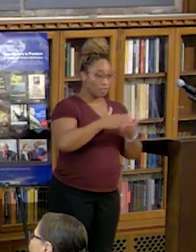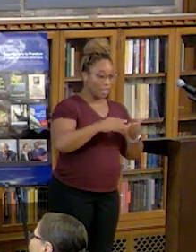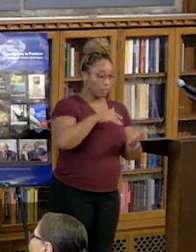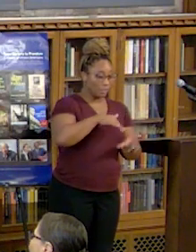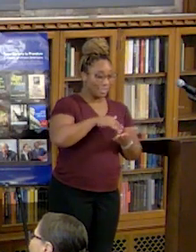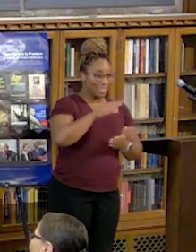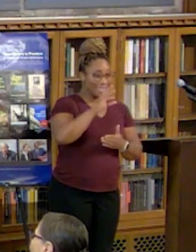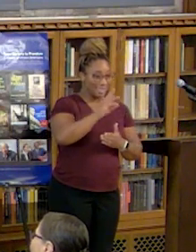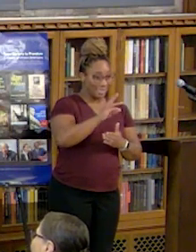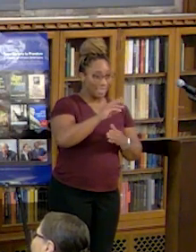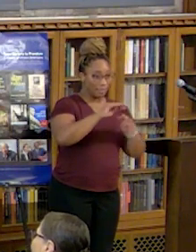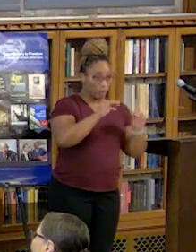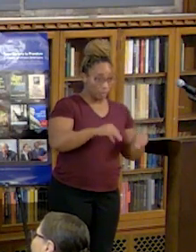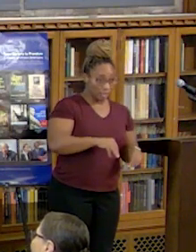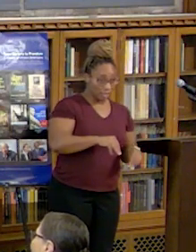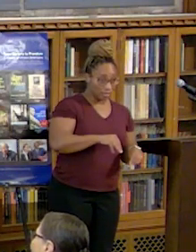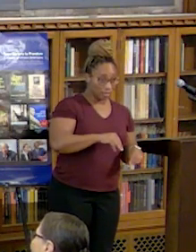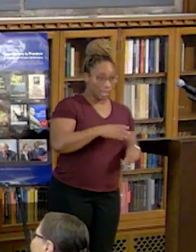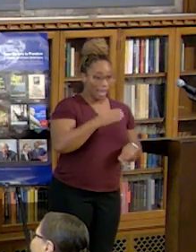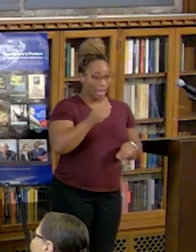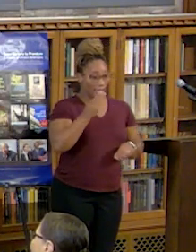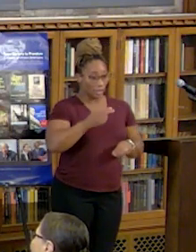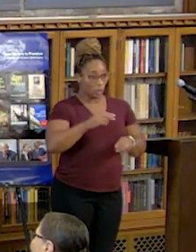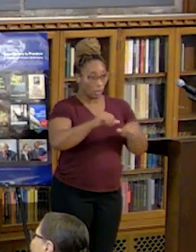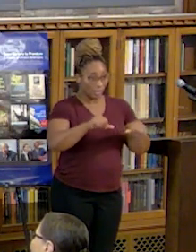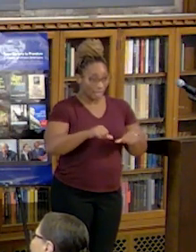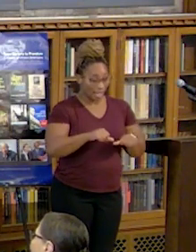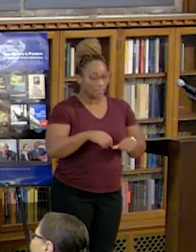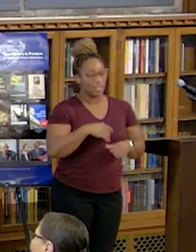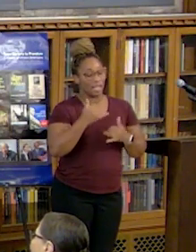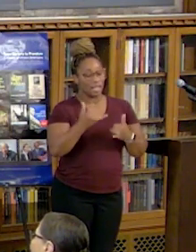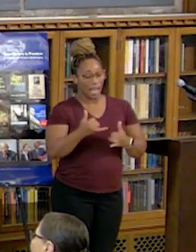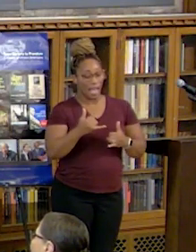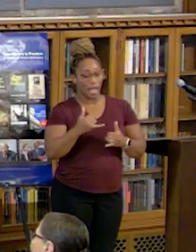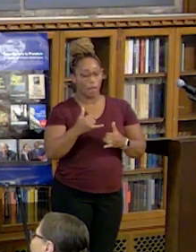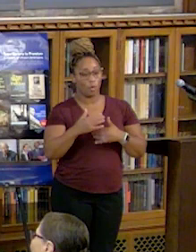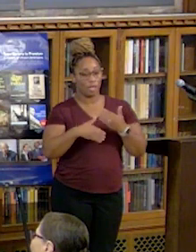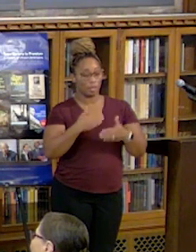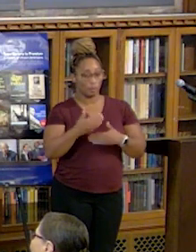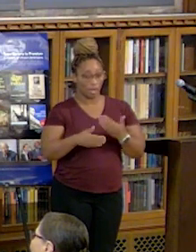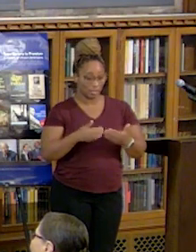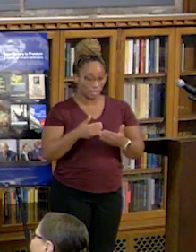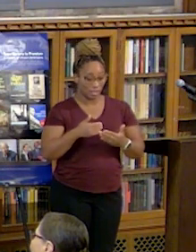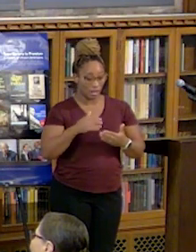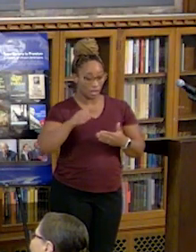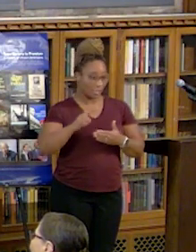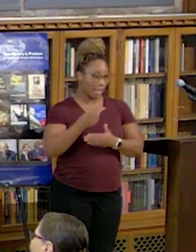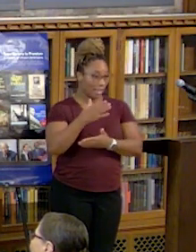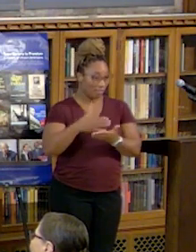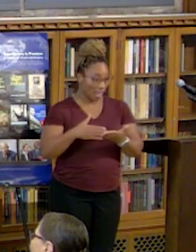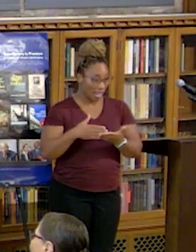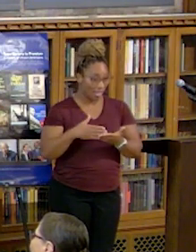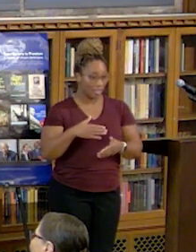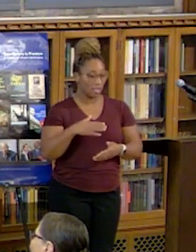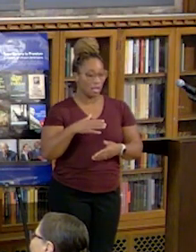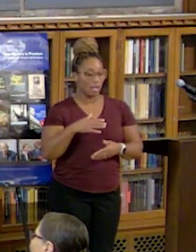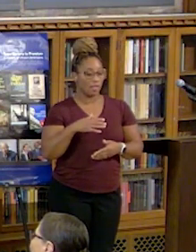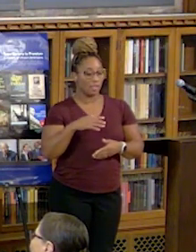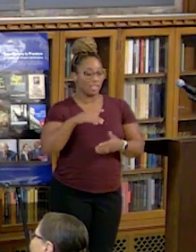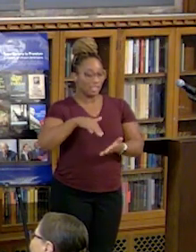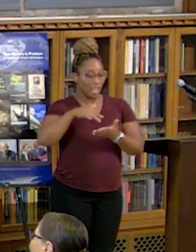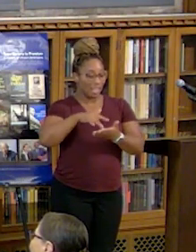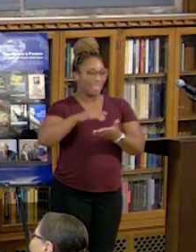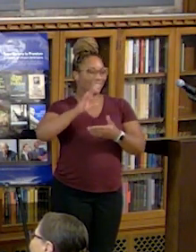studied six of our museums and historic sites now we're in the process and our second phase of actually